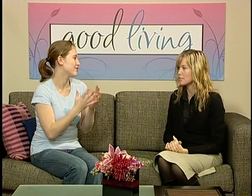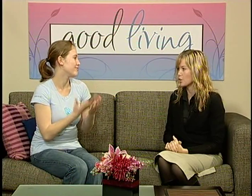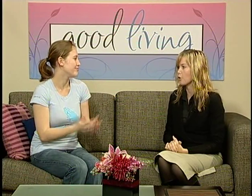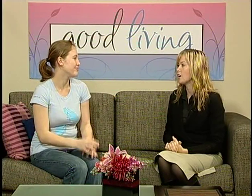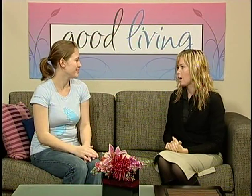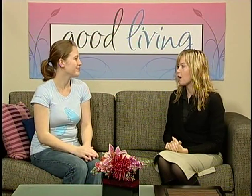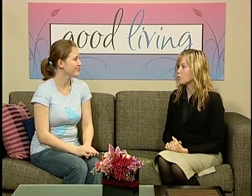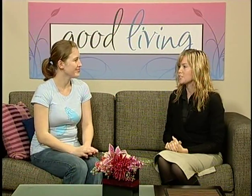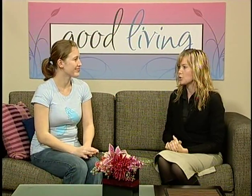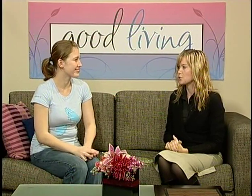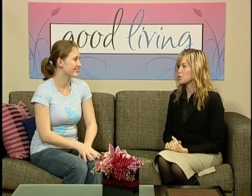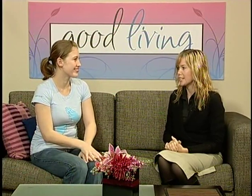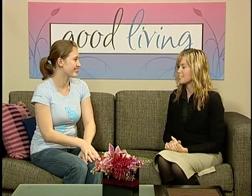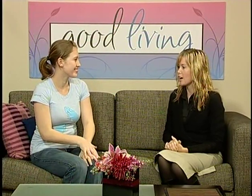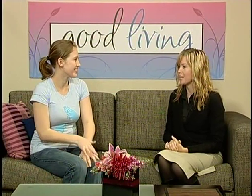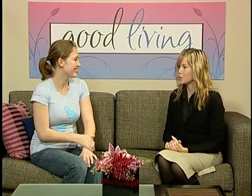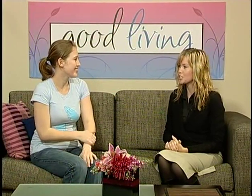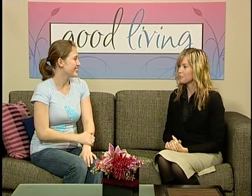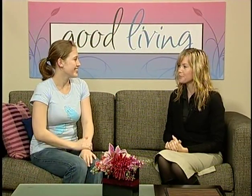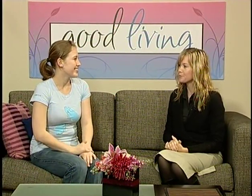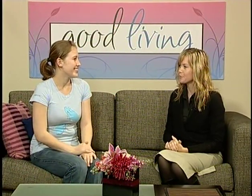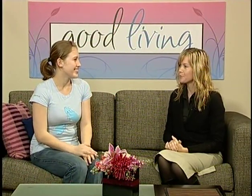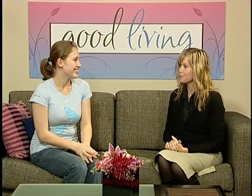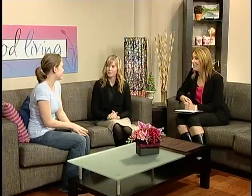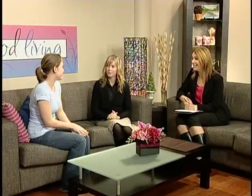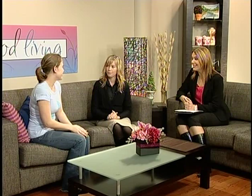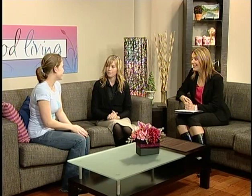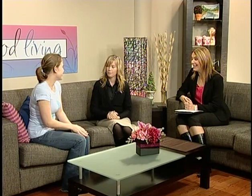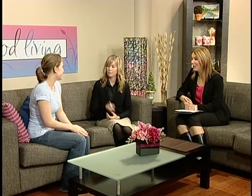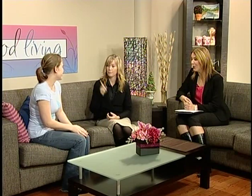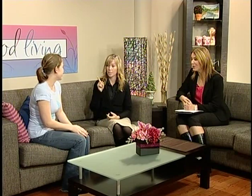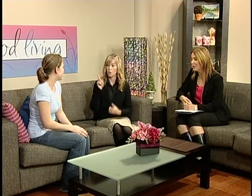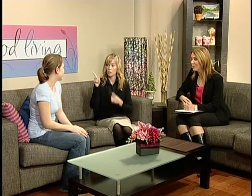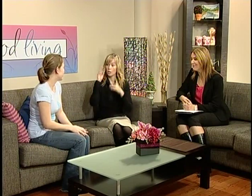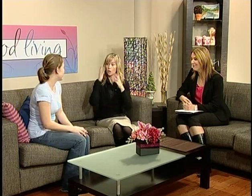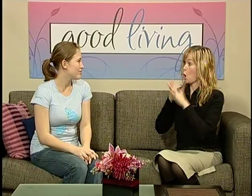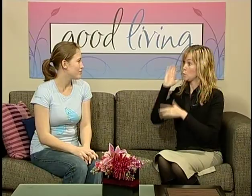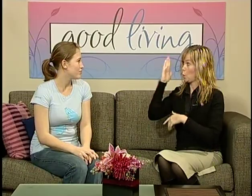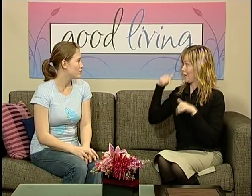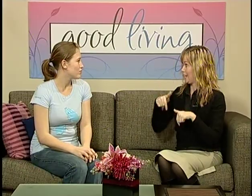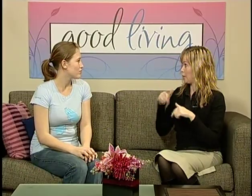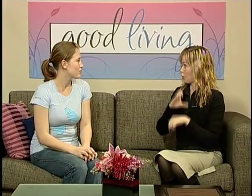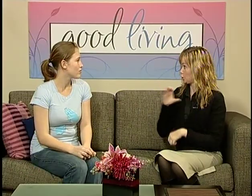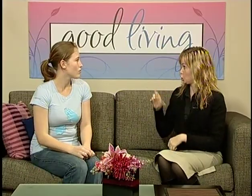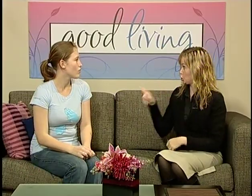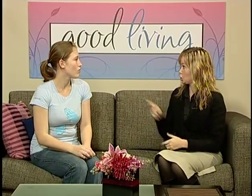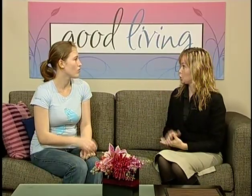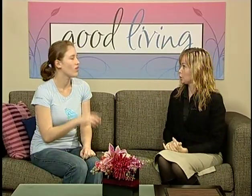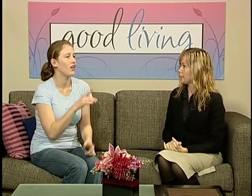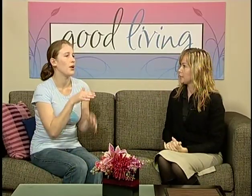members, so I've always used New Zealand Sign Language. And were you educated here in Christchurch?